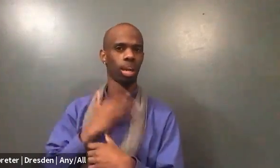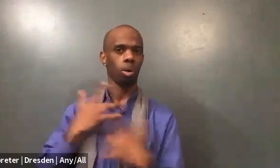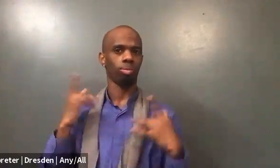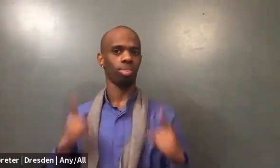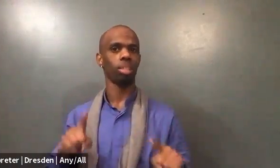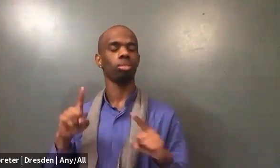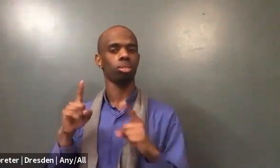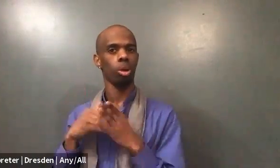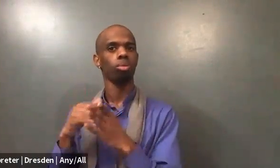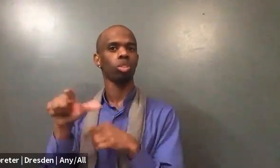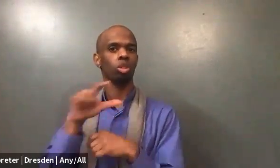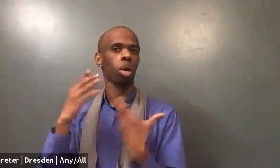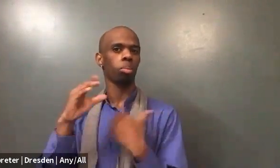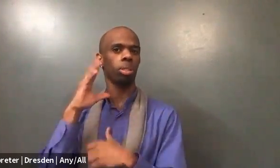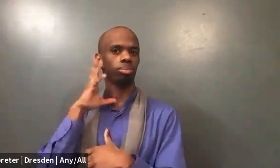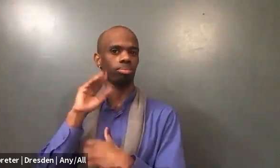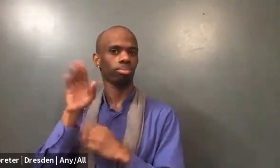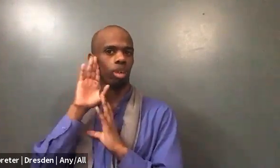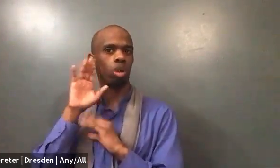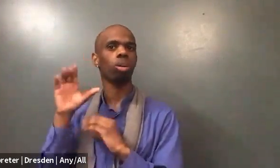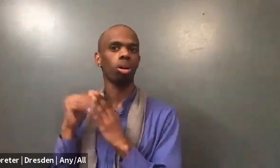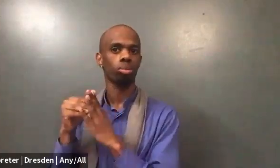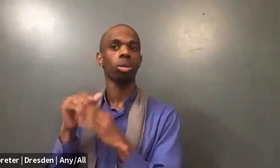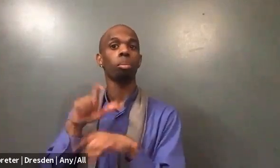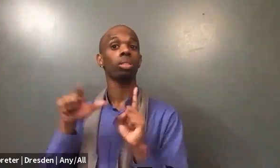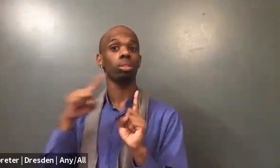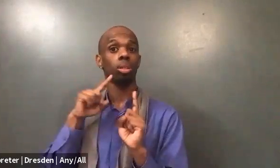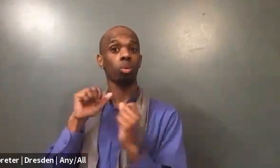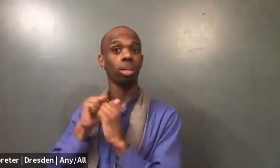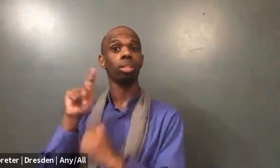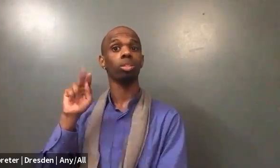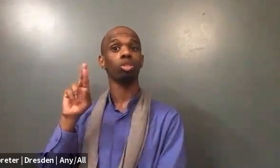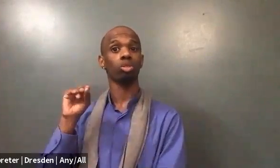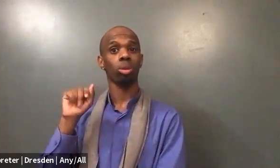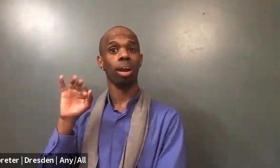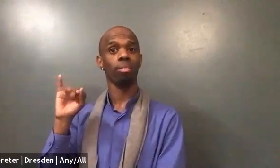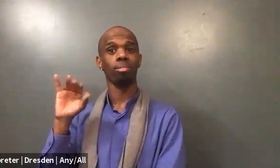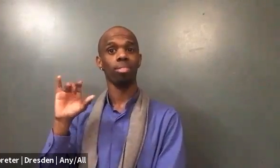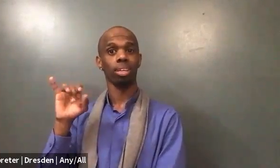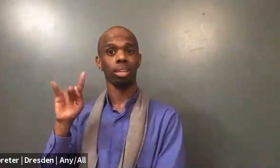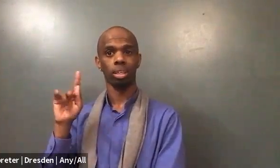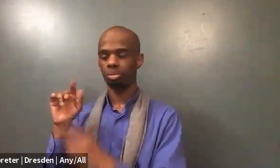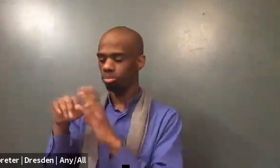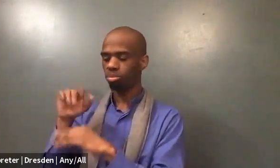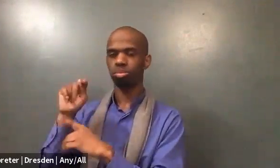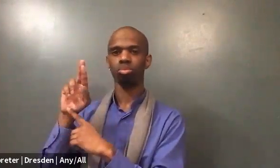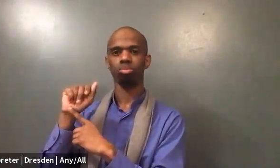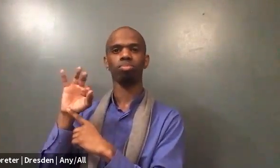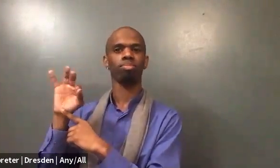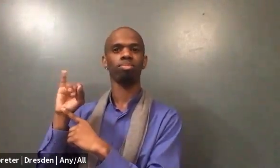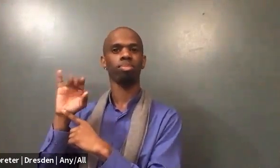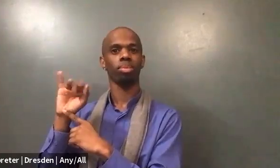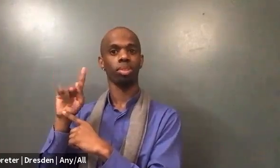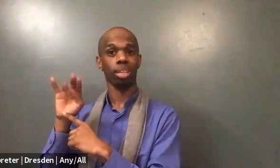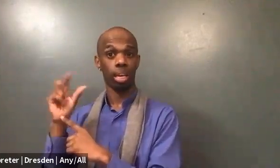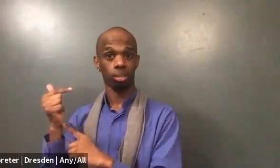she says the traffickers and recruiters are everywhere all the time. They're always present. And some people don't know what to